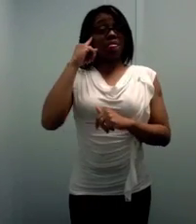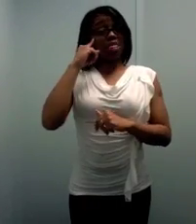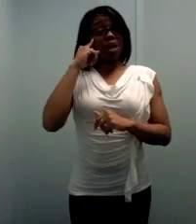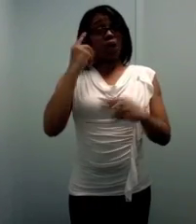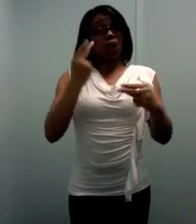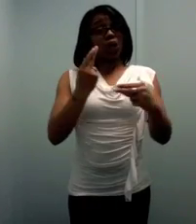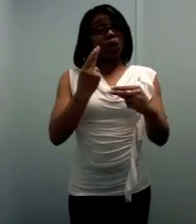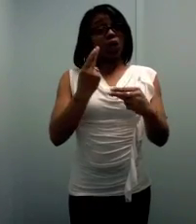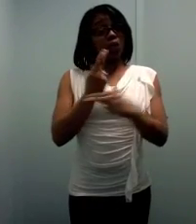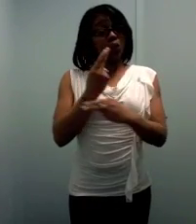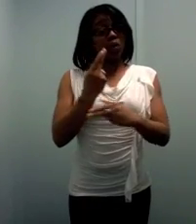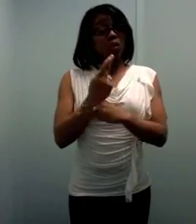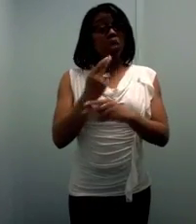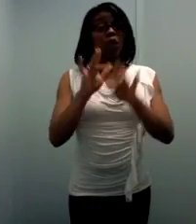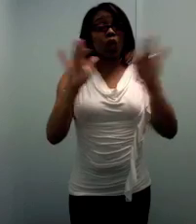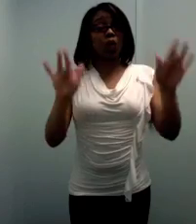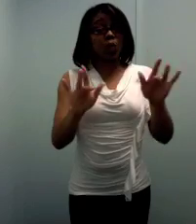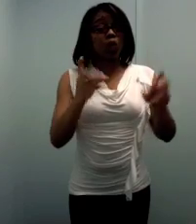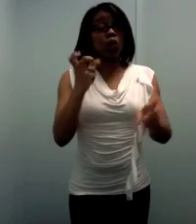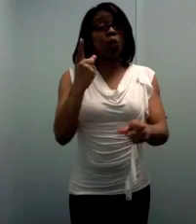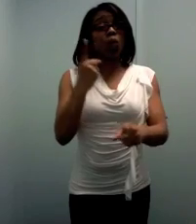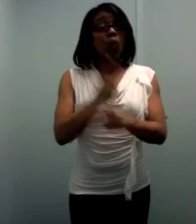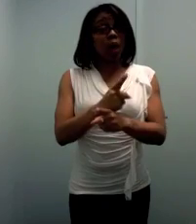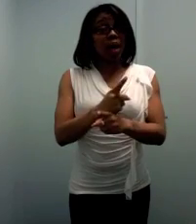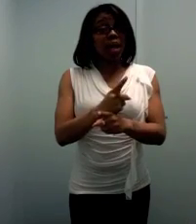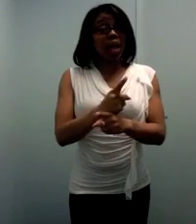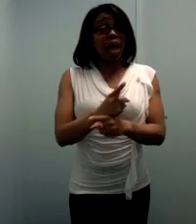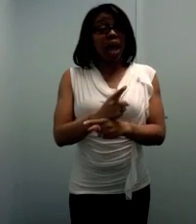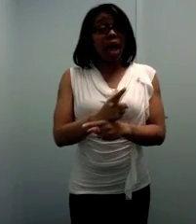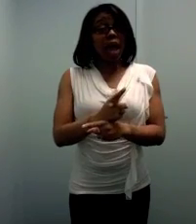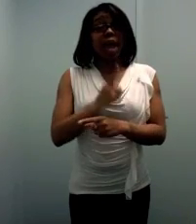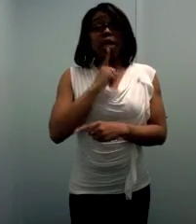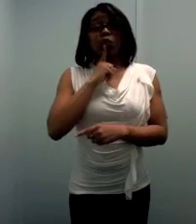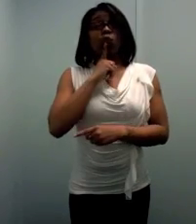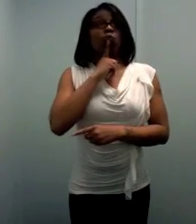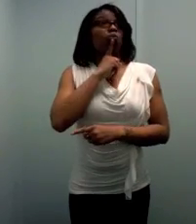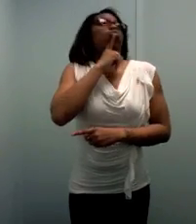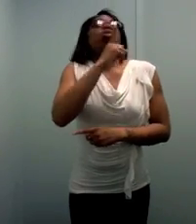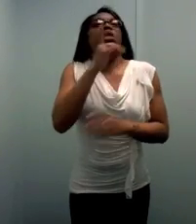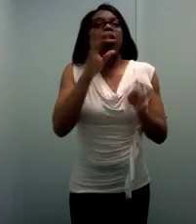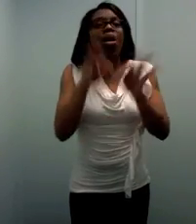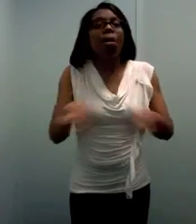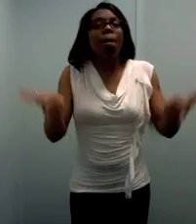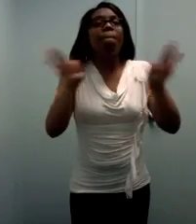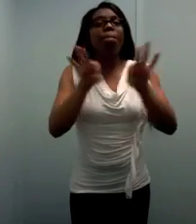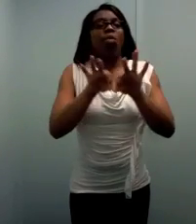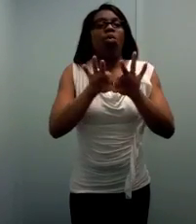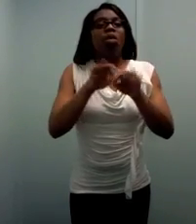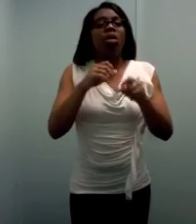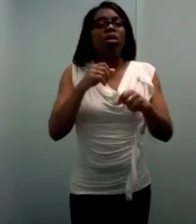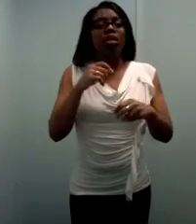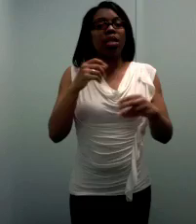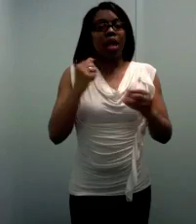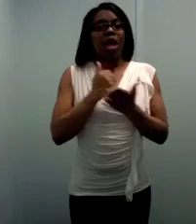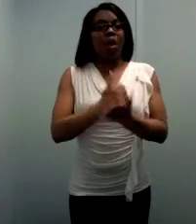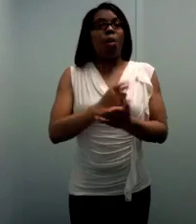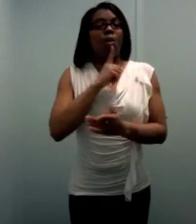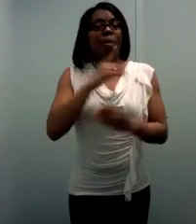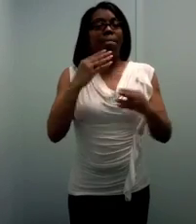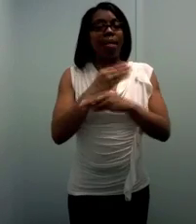computers is the silver bullet for making math education work. So to explain that, let me first talk a bit